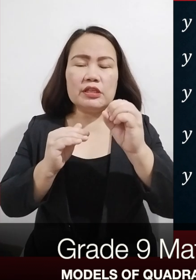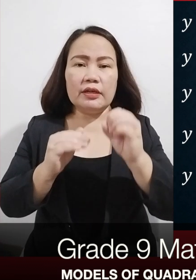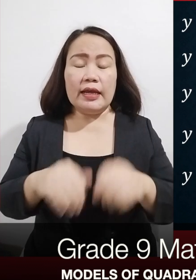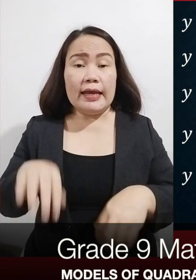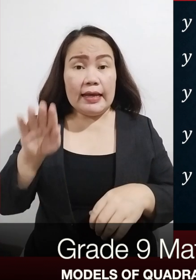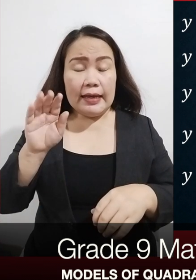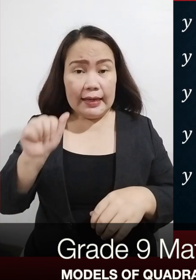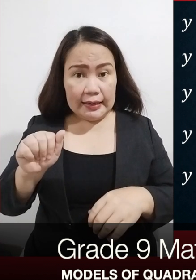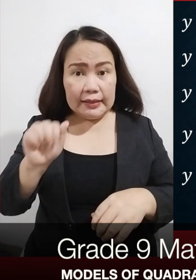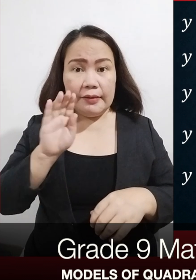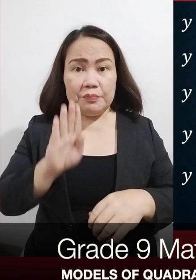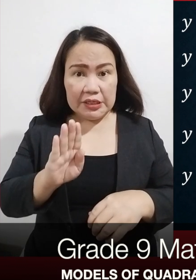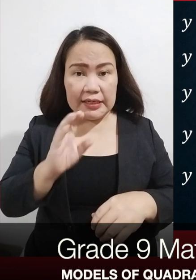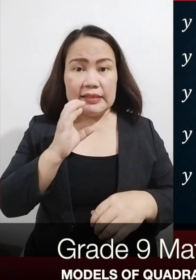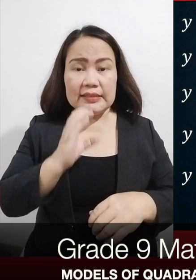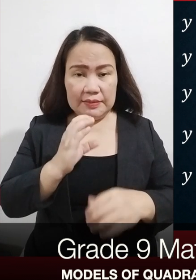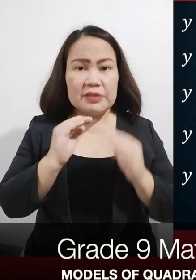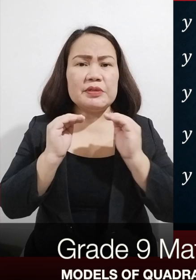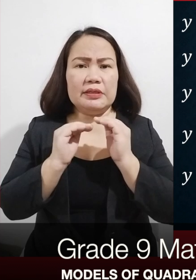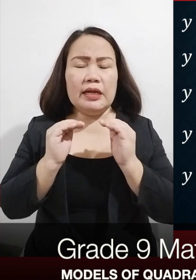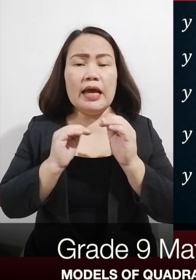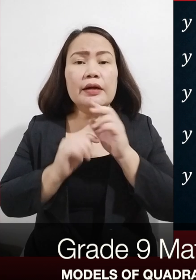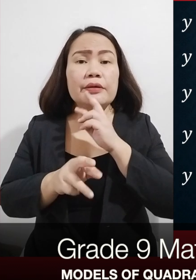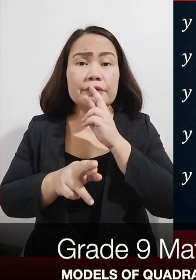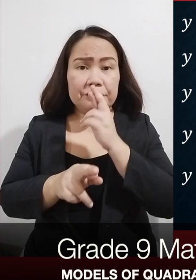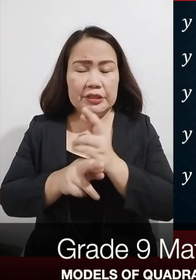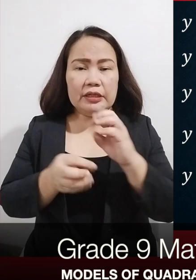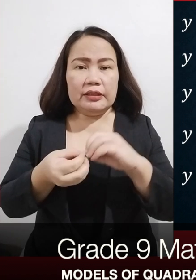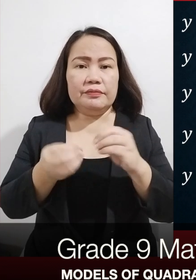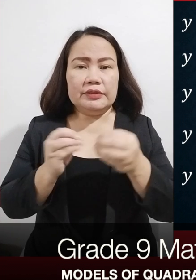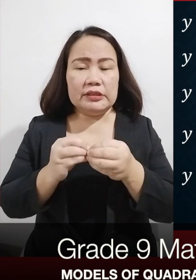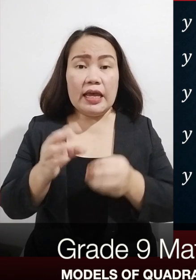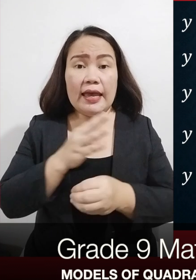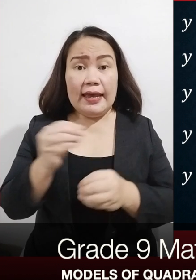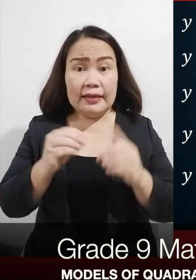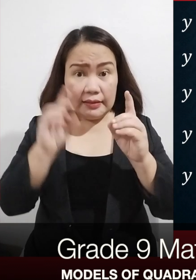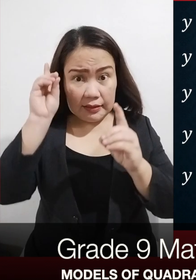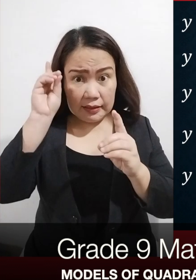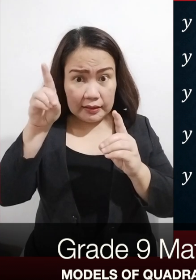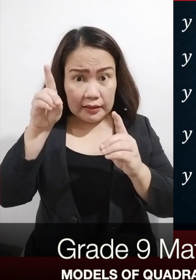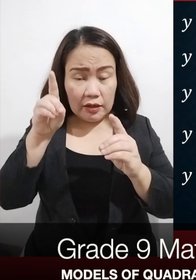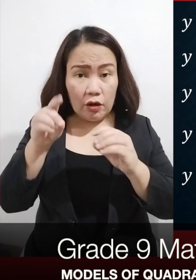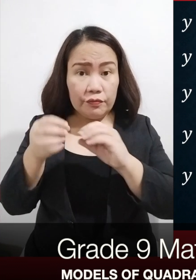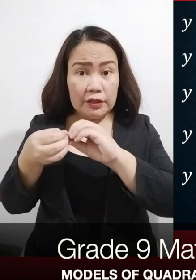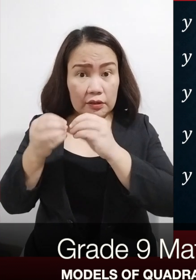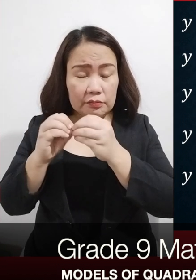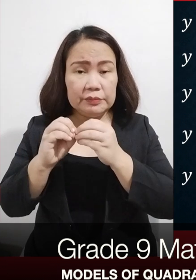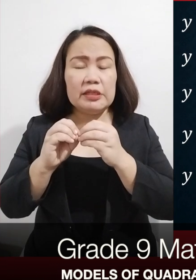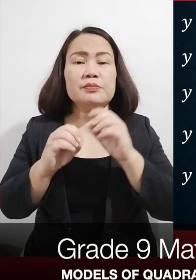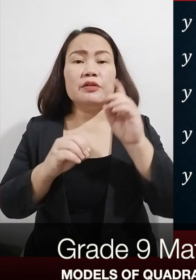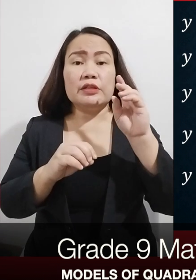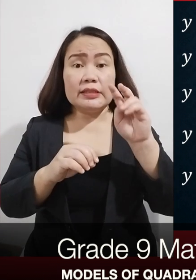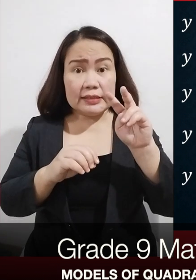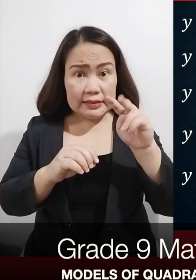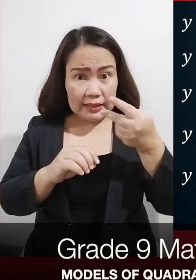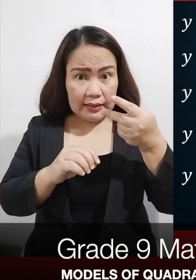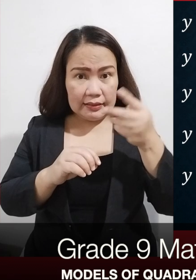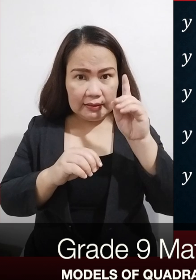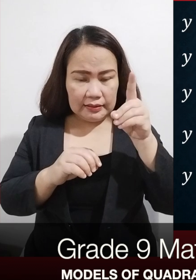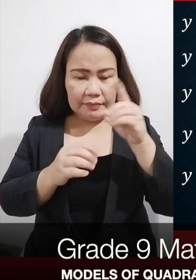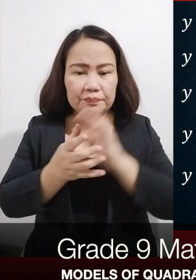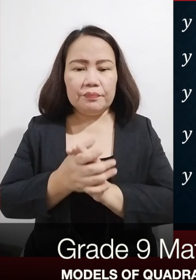and c are real numbers. And the degree of the function should be on the second degree.